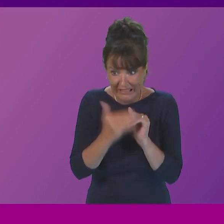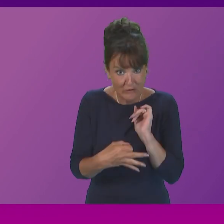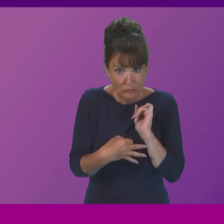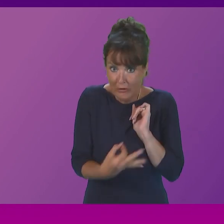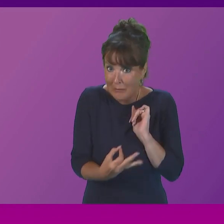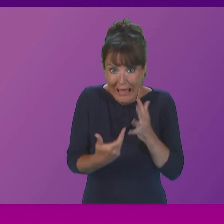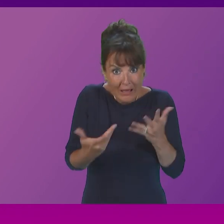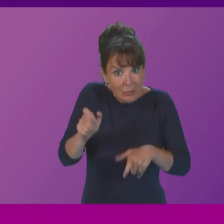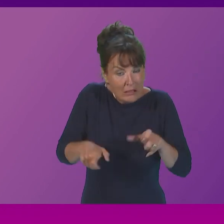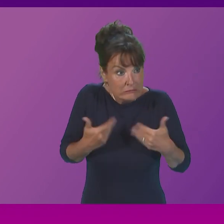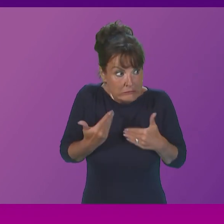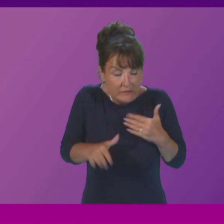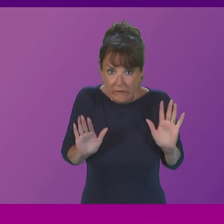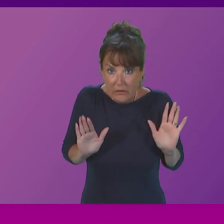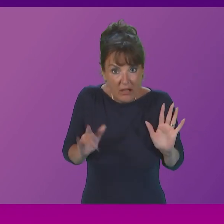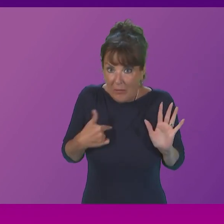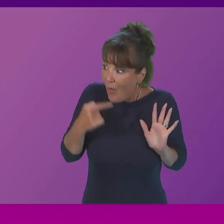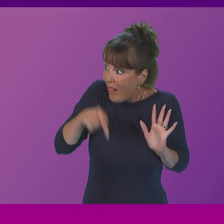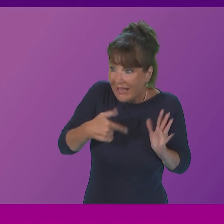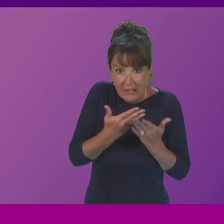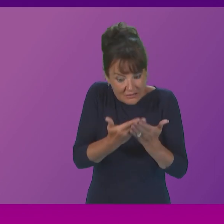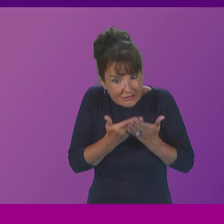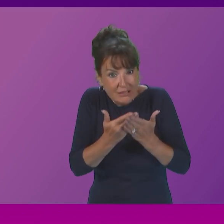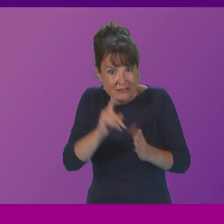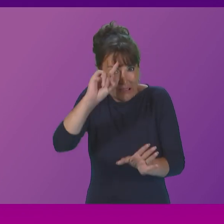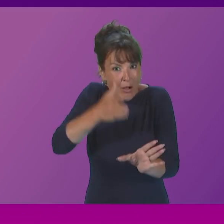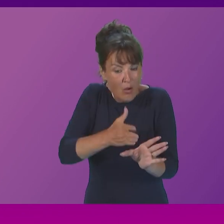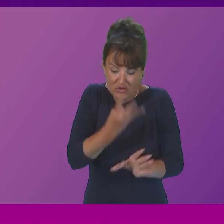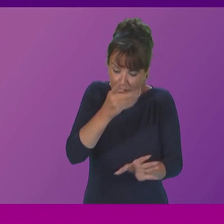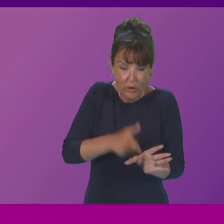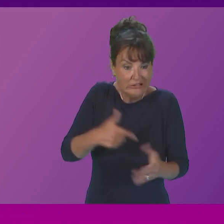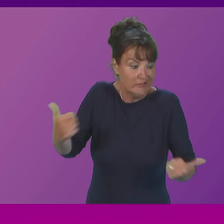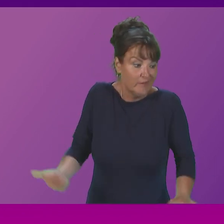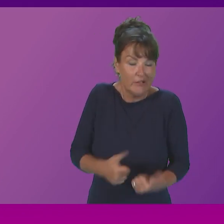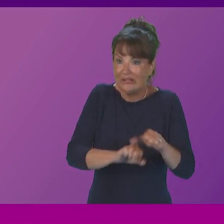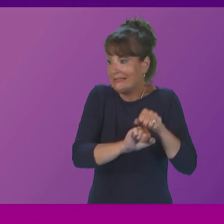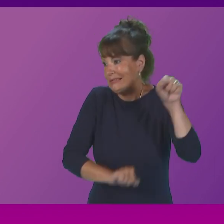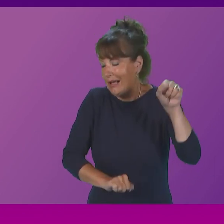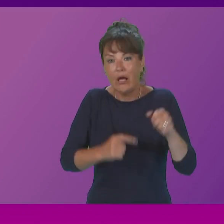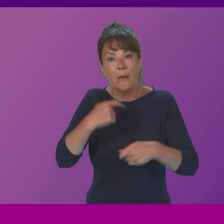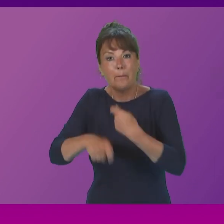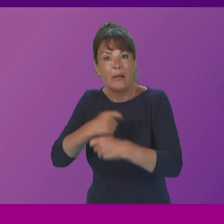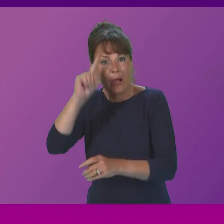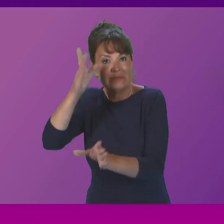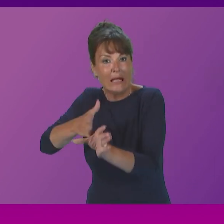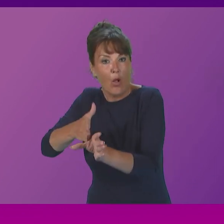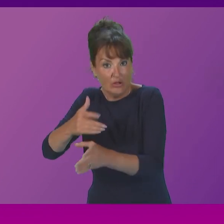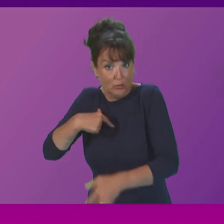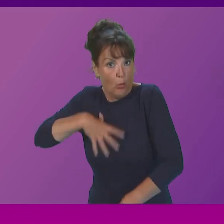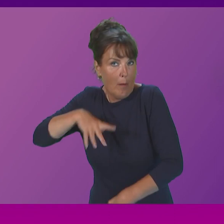anyone before. I'm just here to study psychology, do my 4 years, get my degree, and go and be a psychologist. And obviously, that didn't